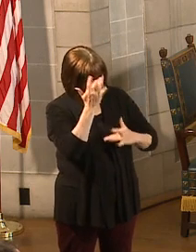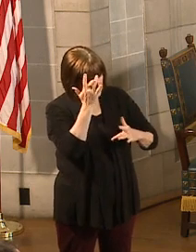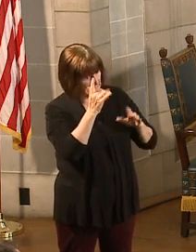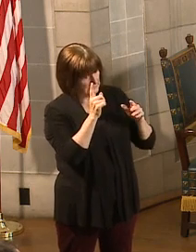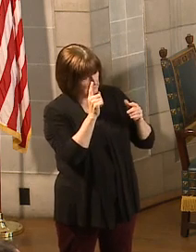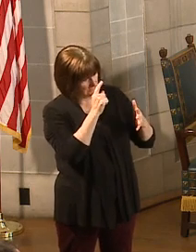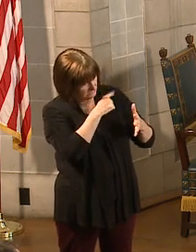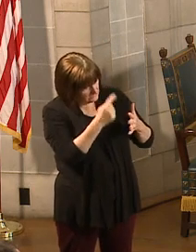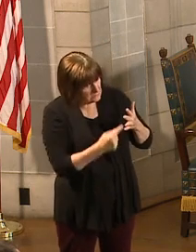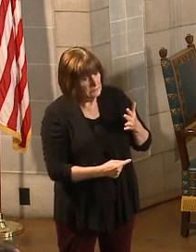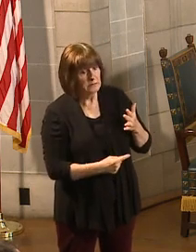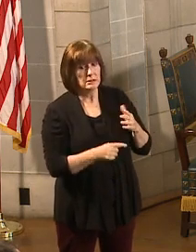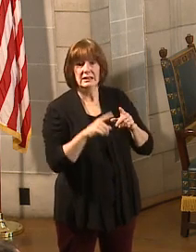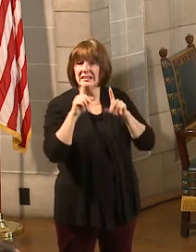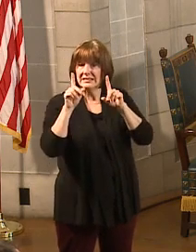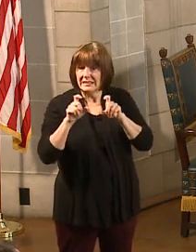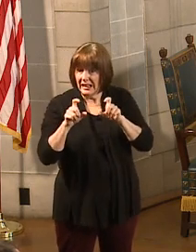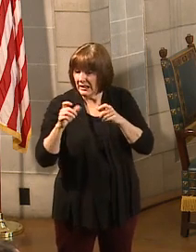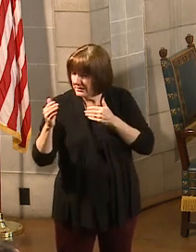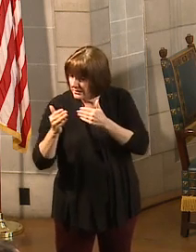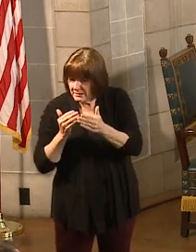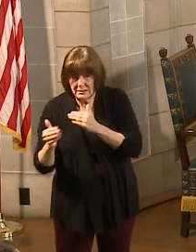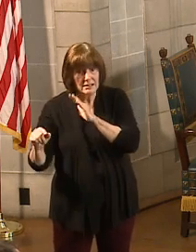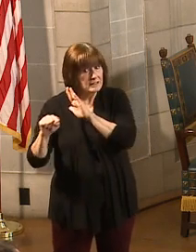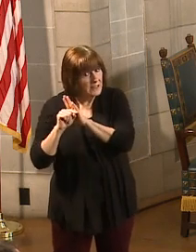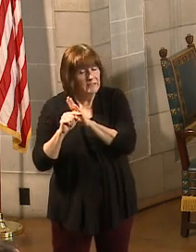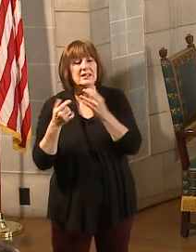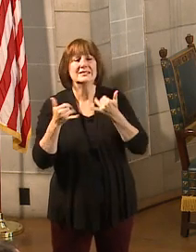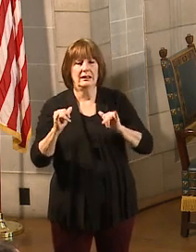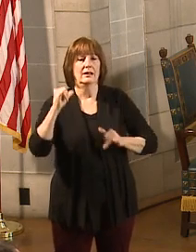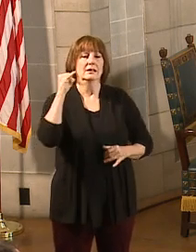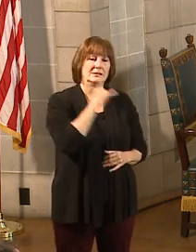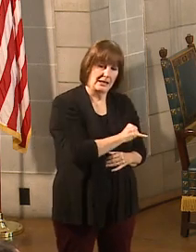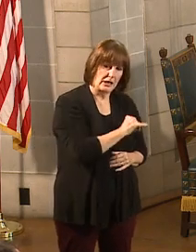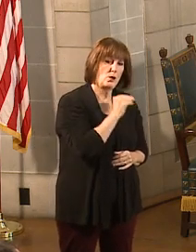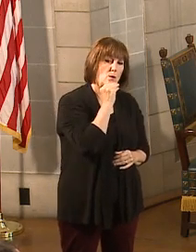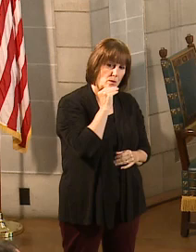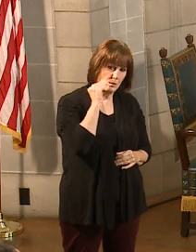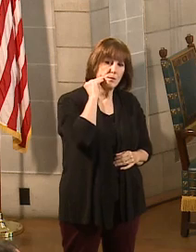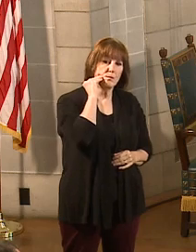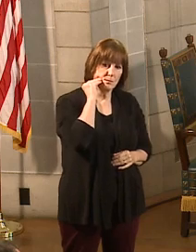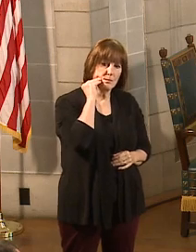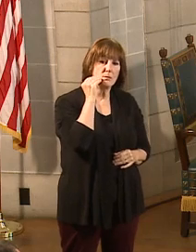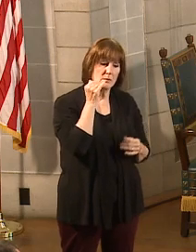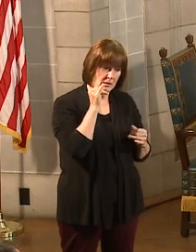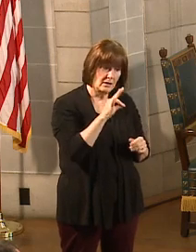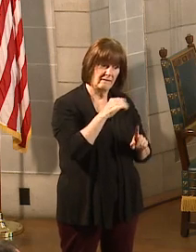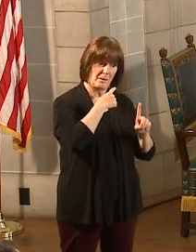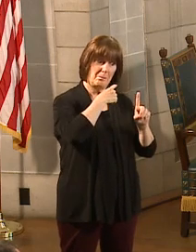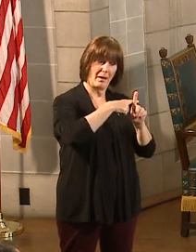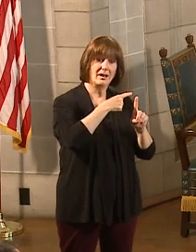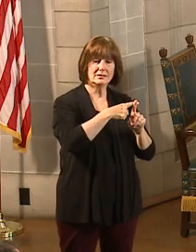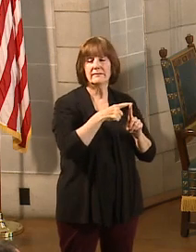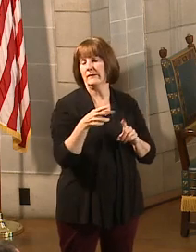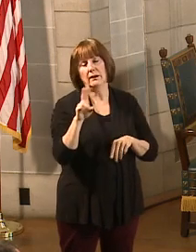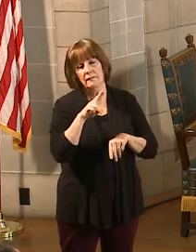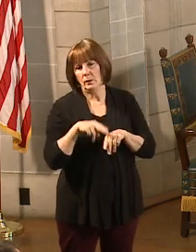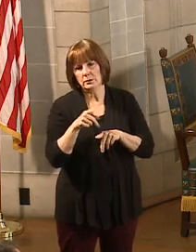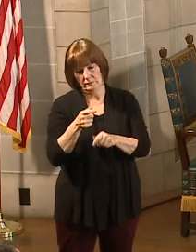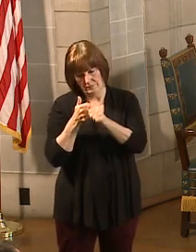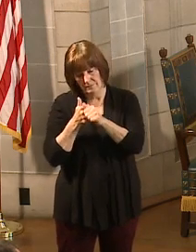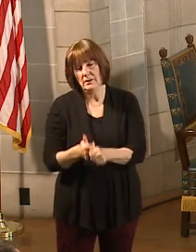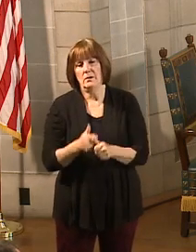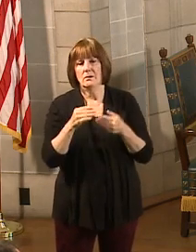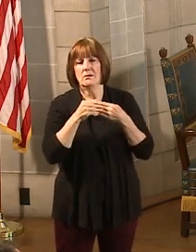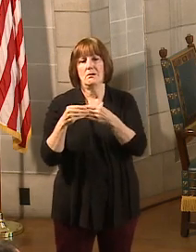Even if you've been tested, you need to stay home until you get those test results back. And certainly, if it comes back positive, follow all of our guidelines with regard